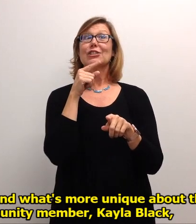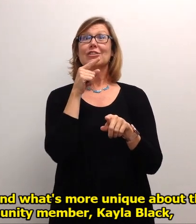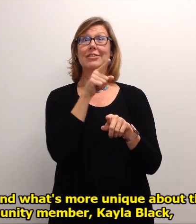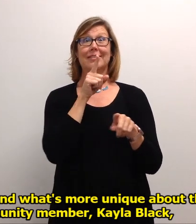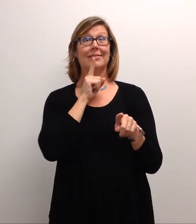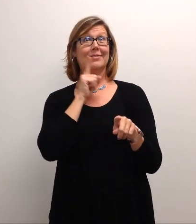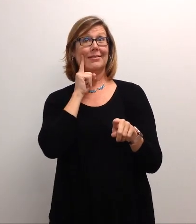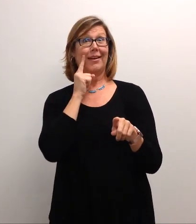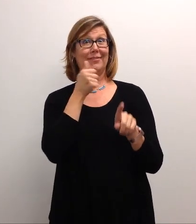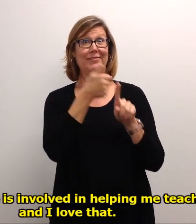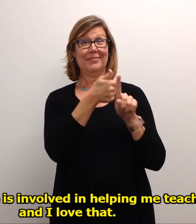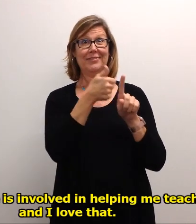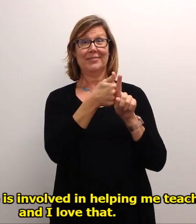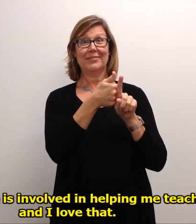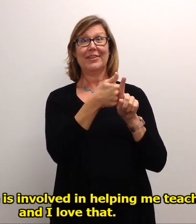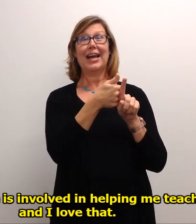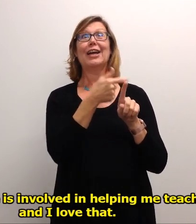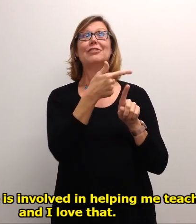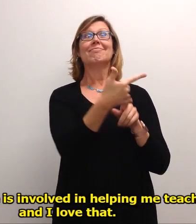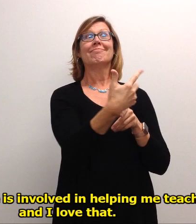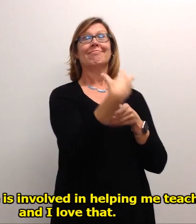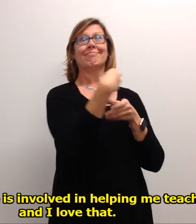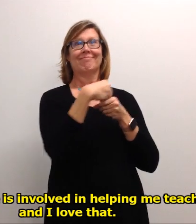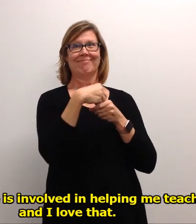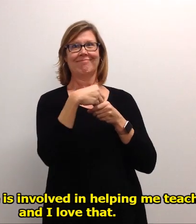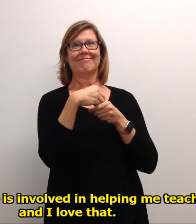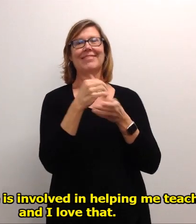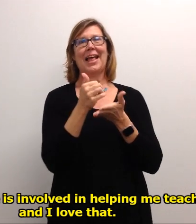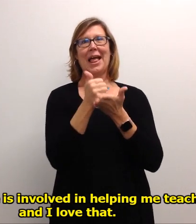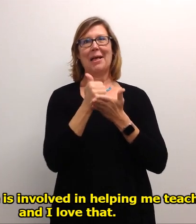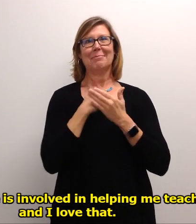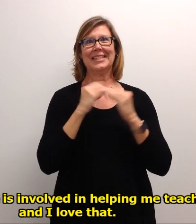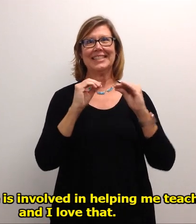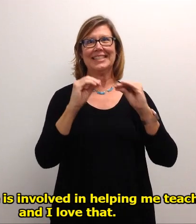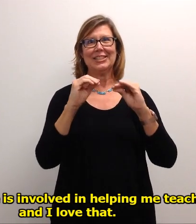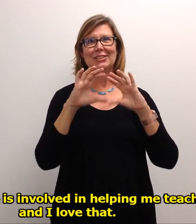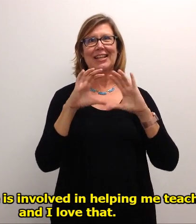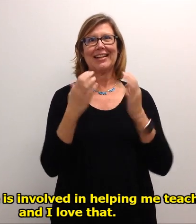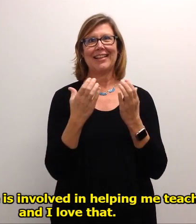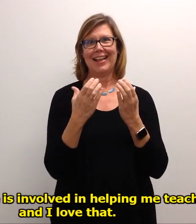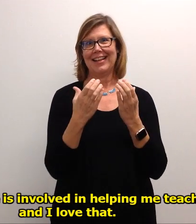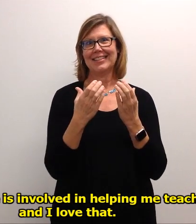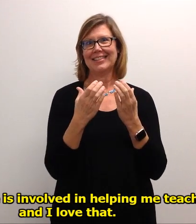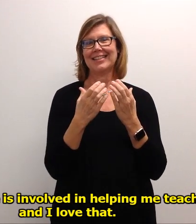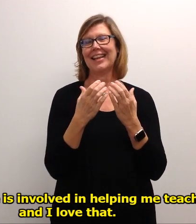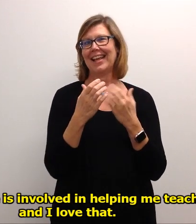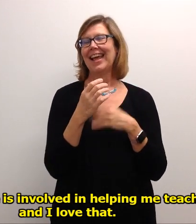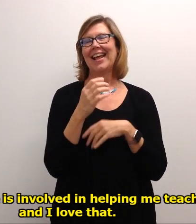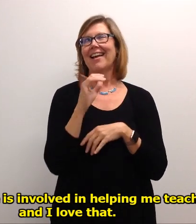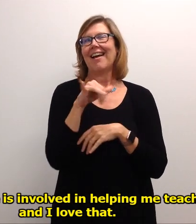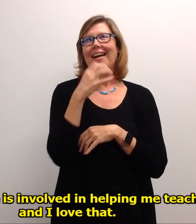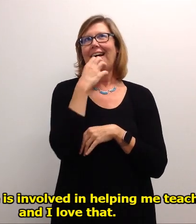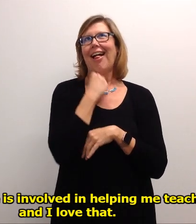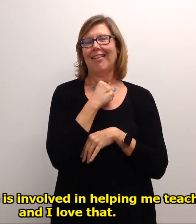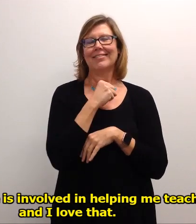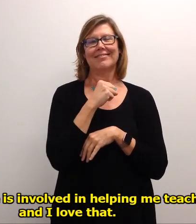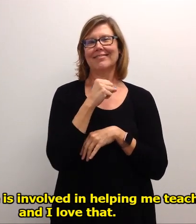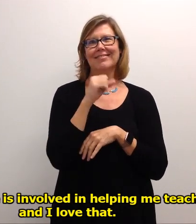Black. She is deaf, and she is involved in helping me teach the class. And I love